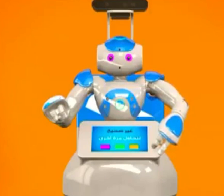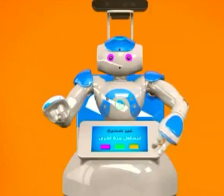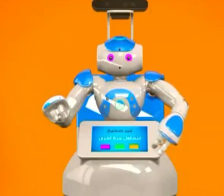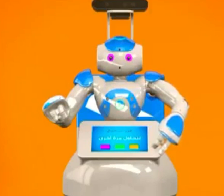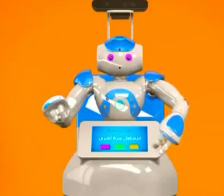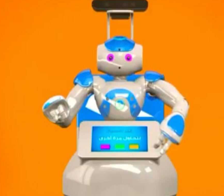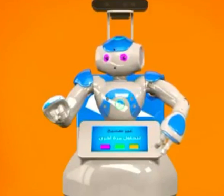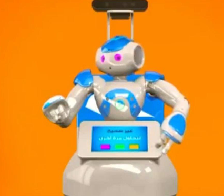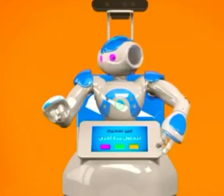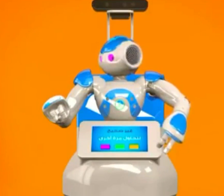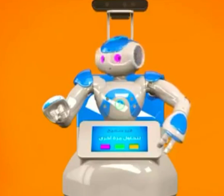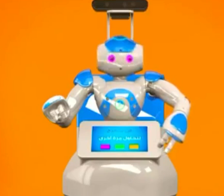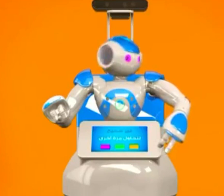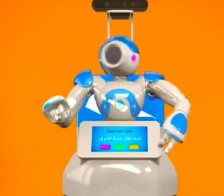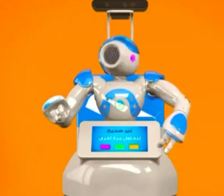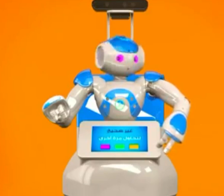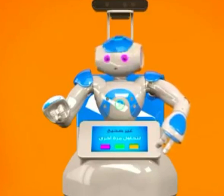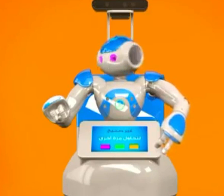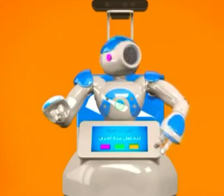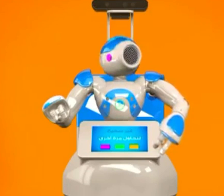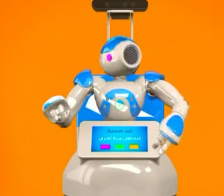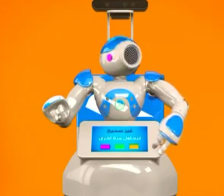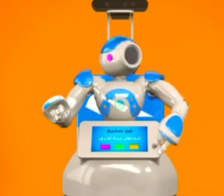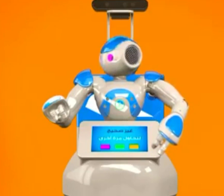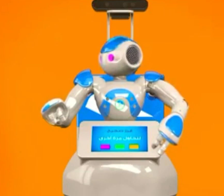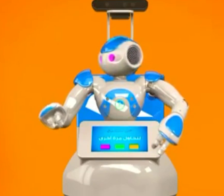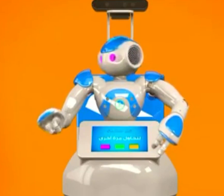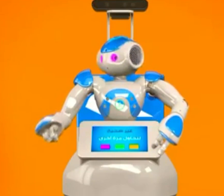SeeDo corrects the child's mistakes